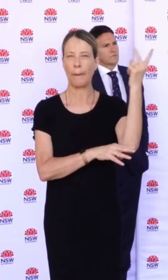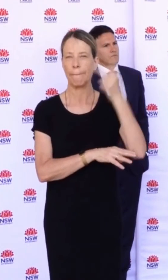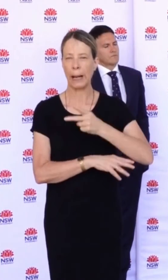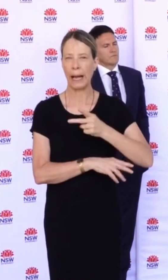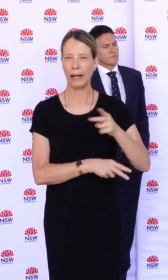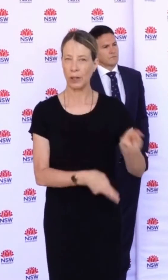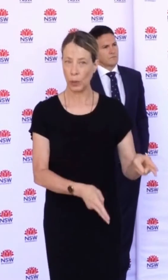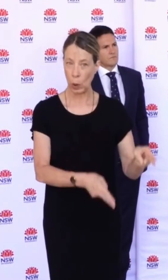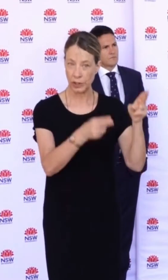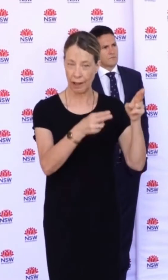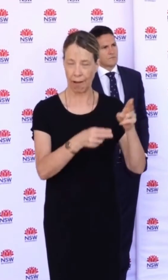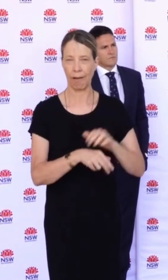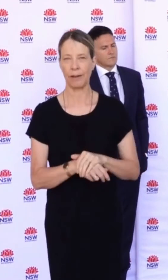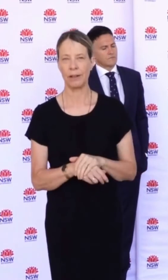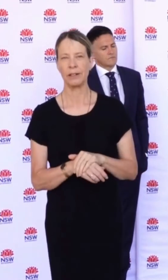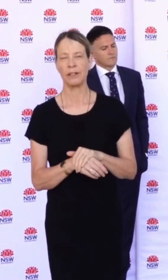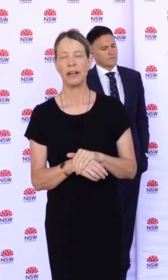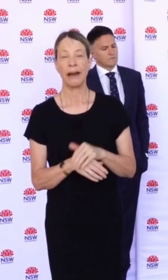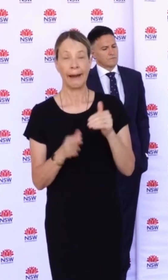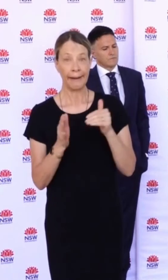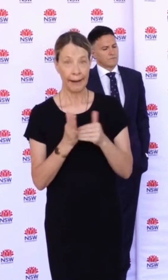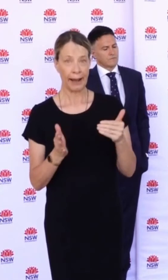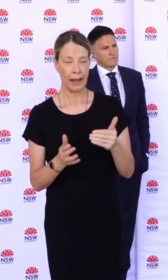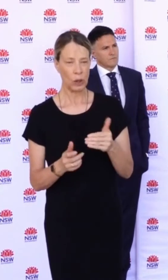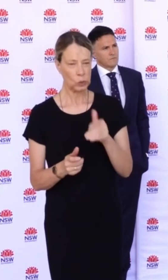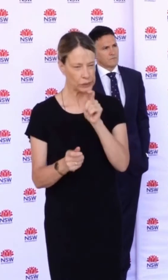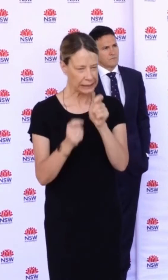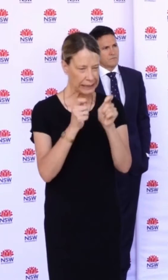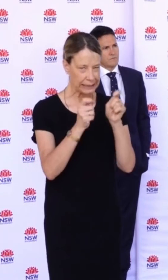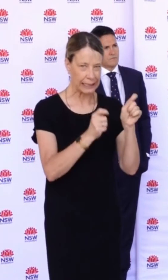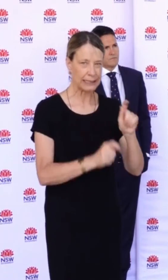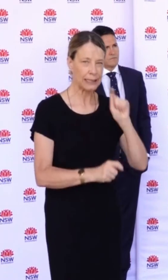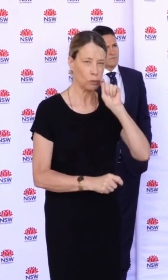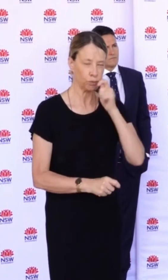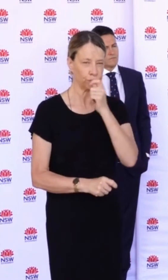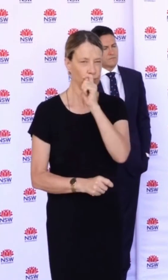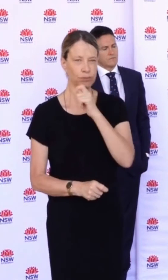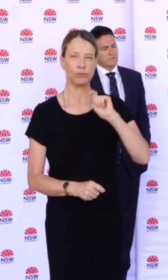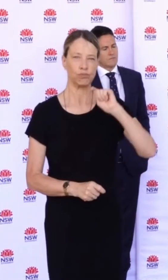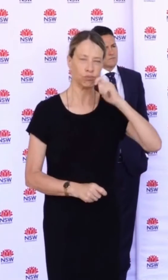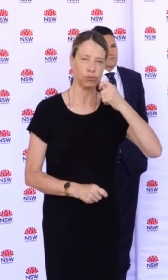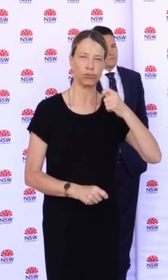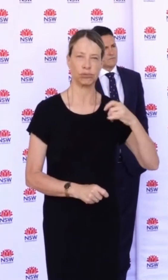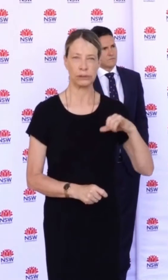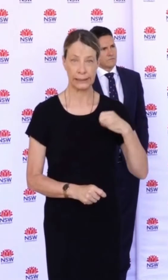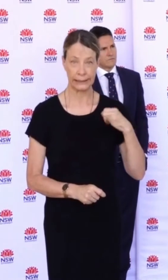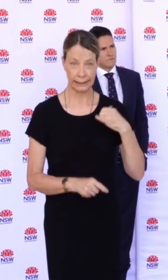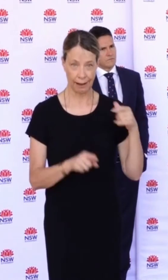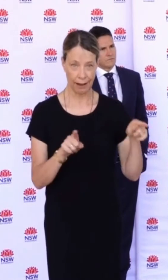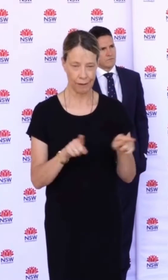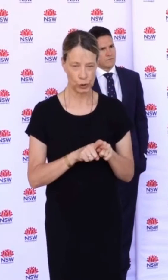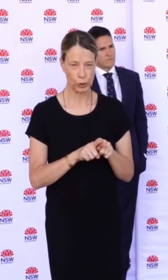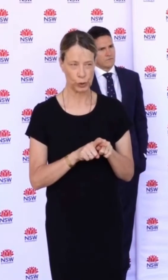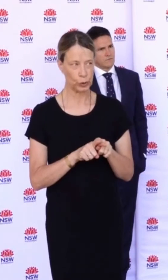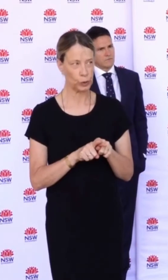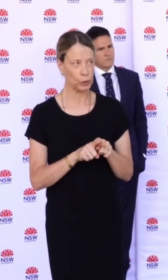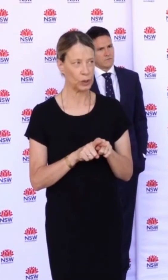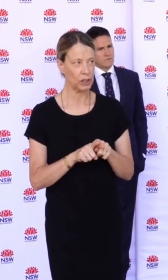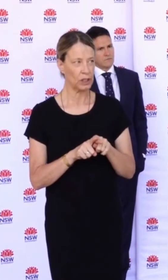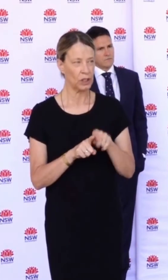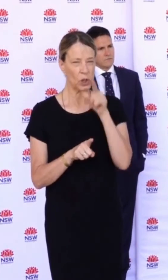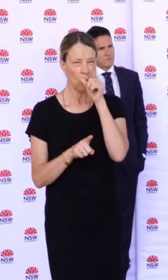working in our hotel quarantine system work at all the time. But as I said, we also have regular audits to make sure that we are plugging all those